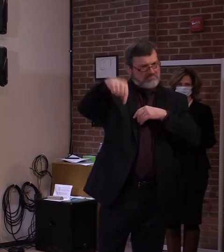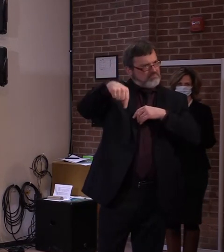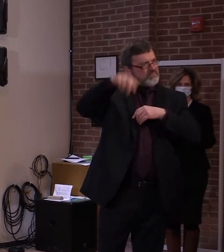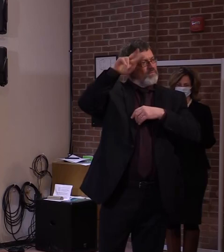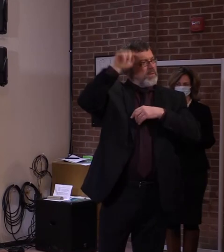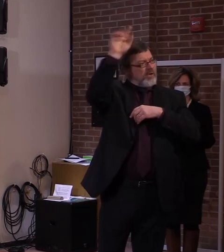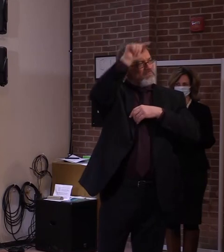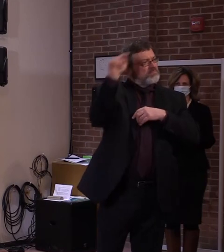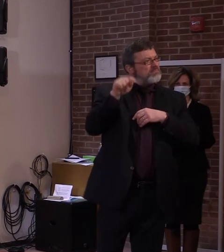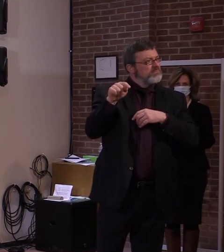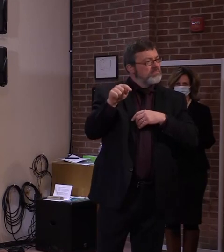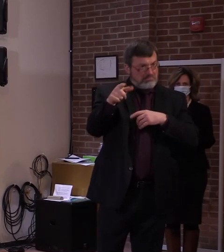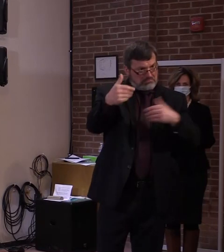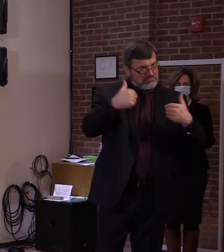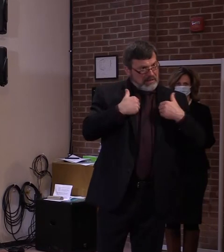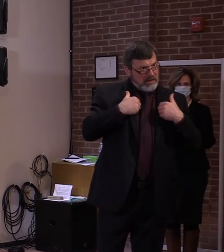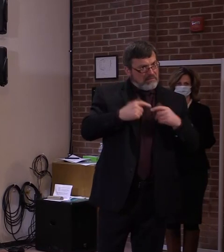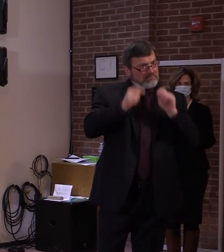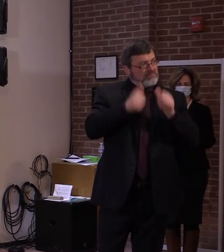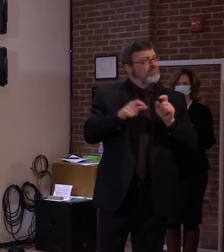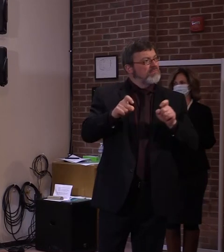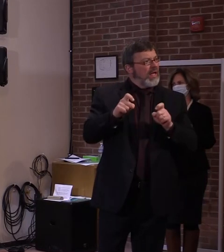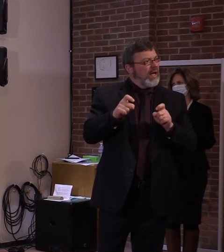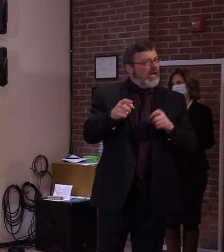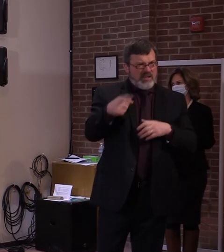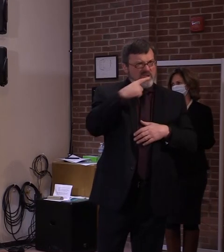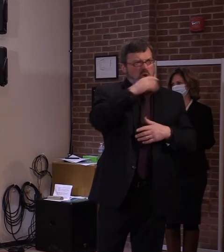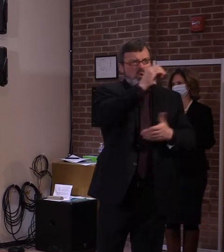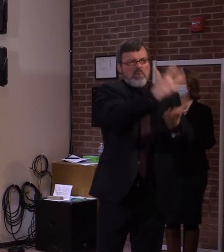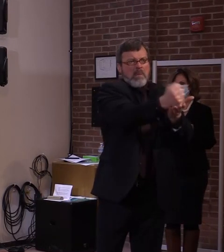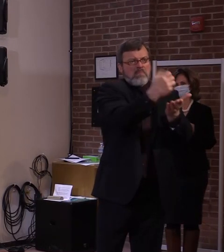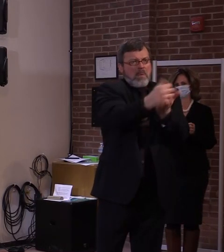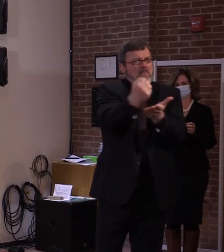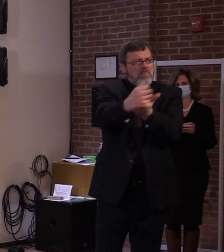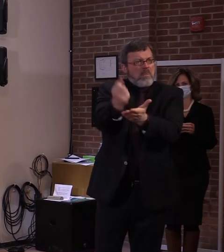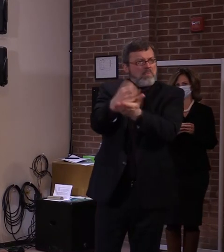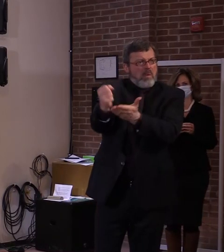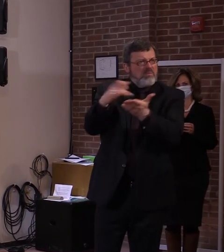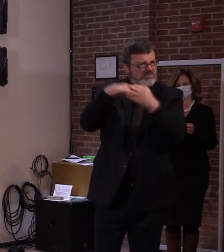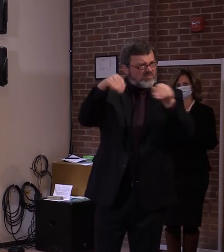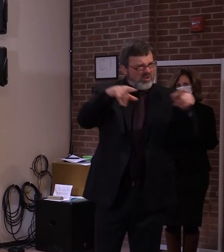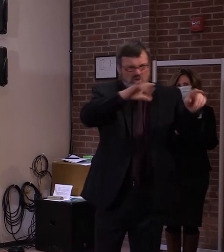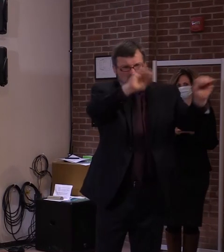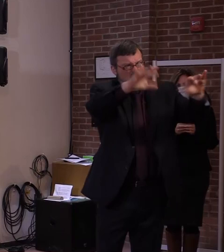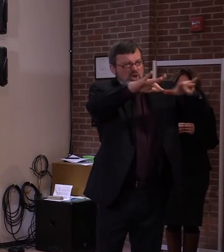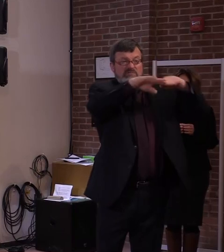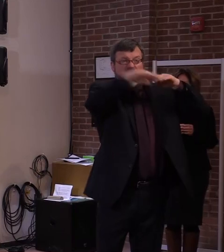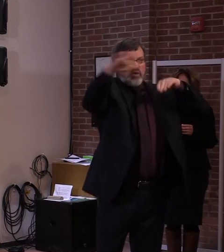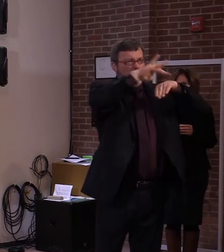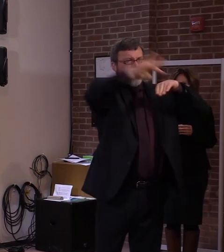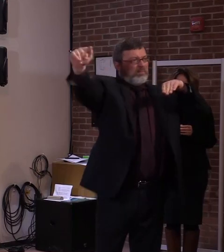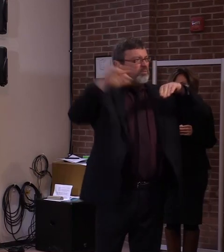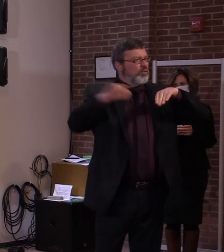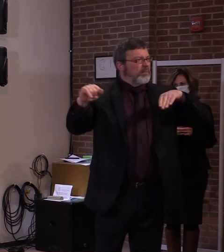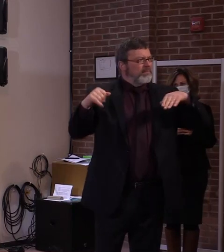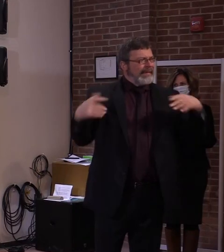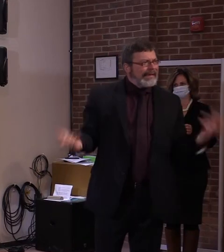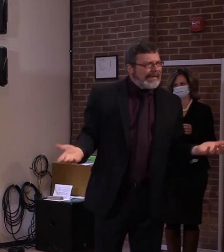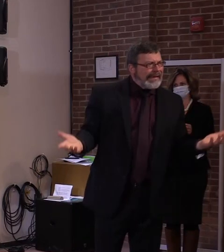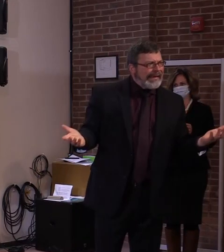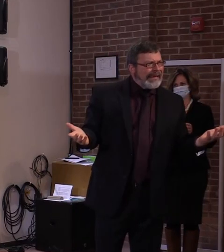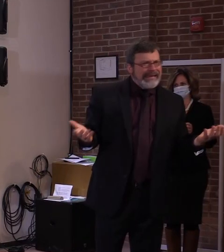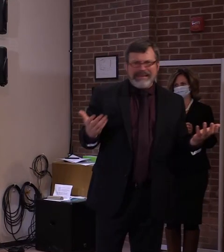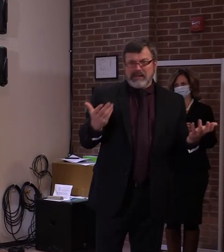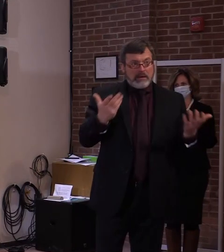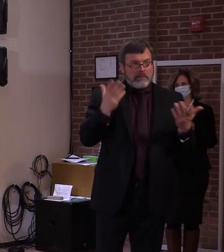antigen tests. None of them knew when they were going to get another shipment. So should people in central Vermont looking for one, should they go to a state site? I would